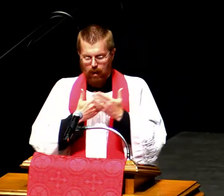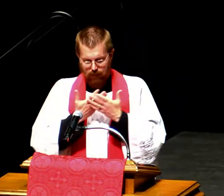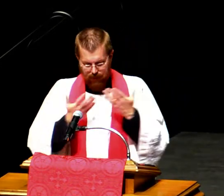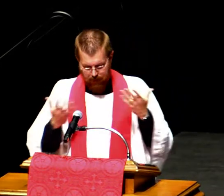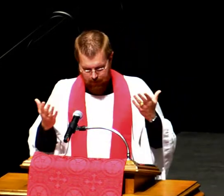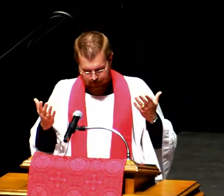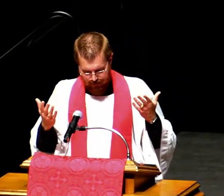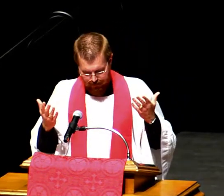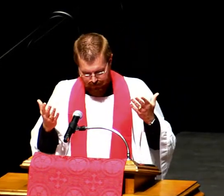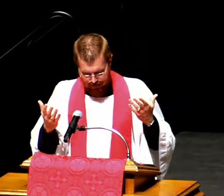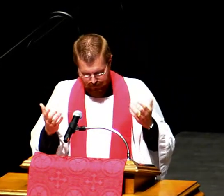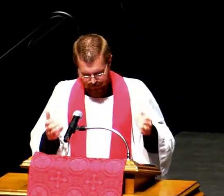of it.